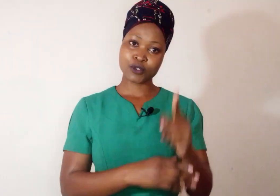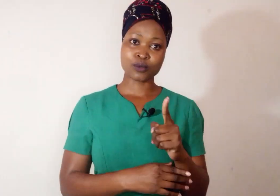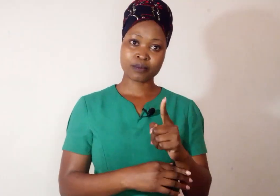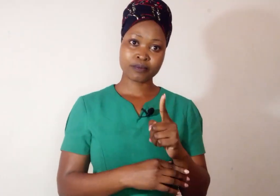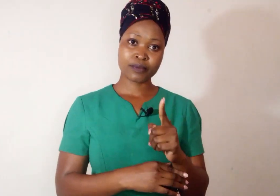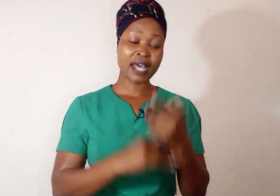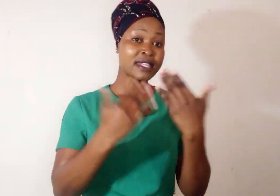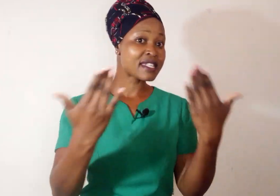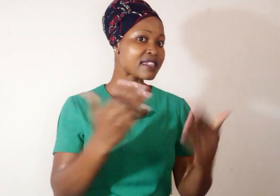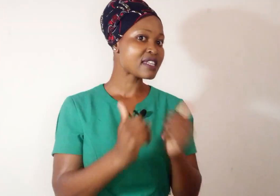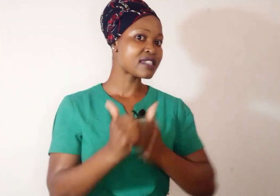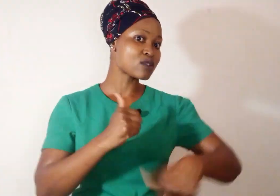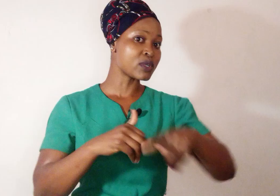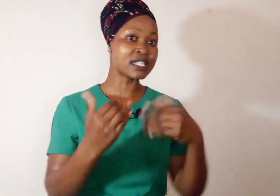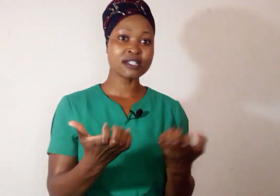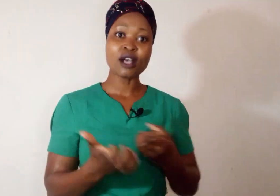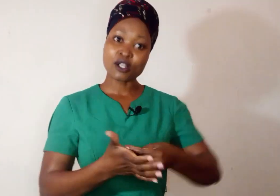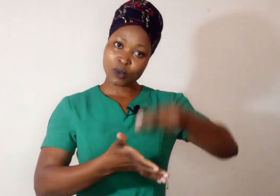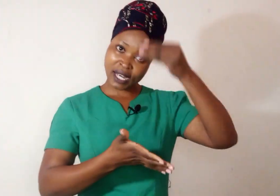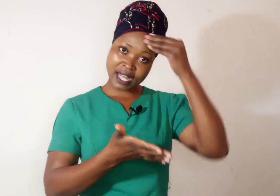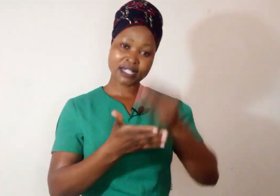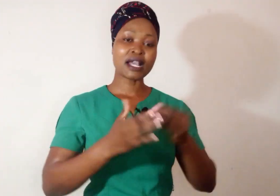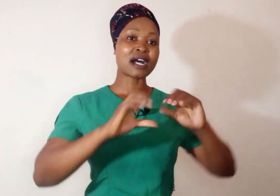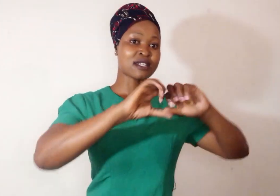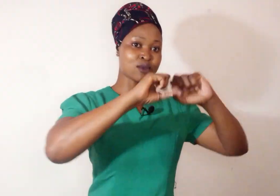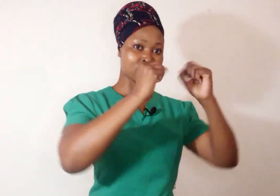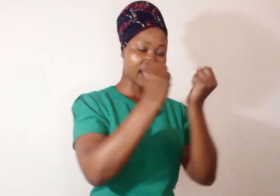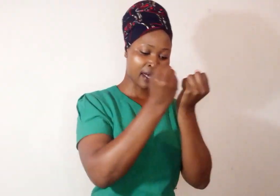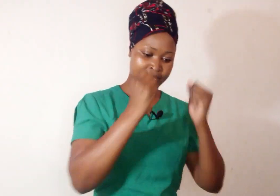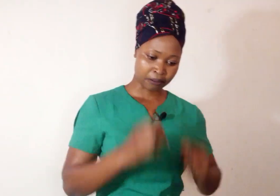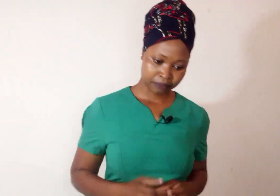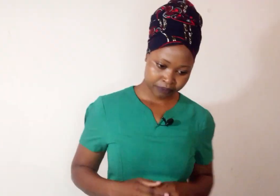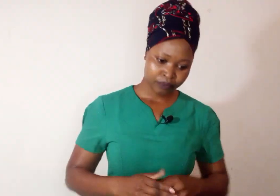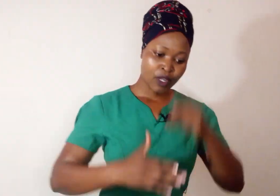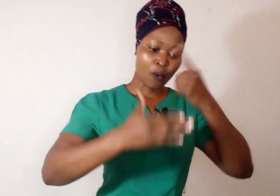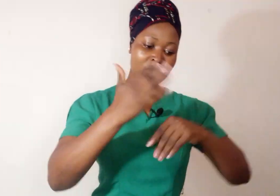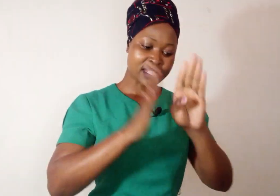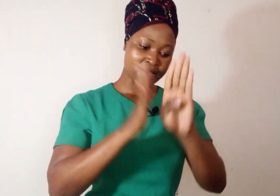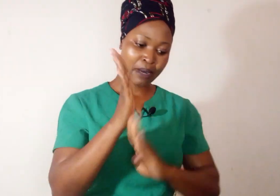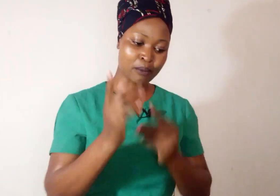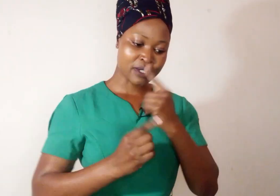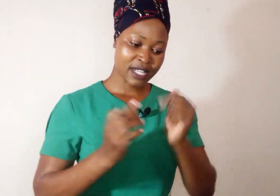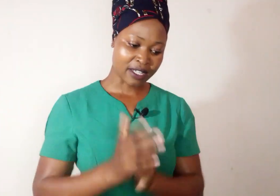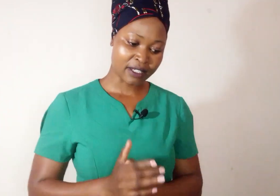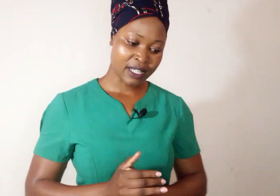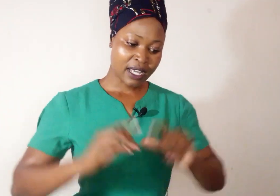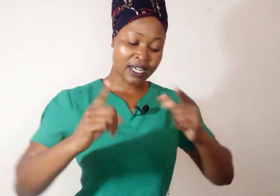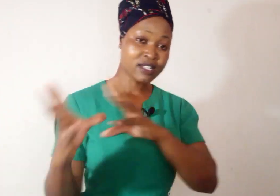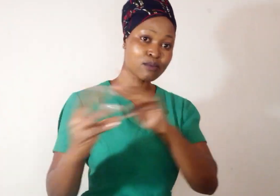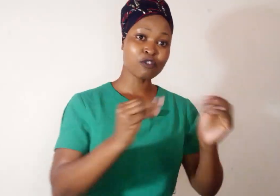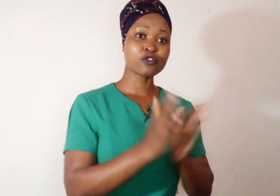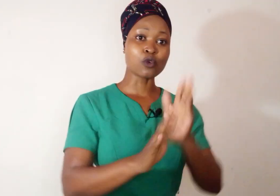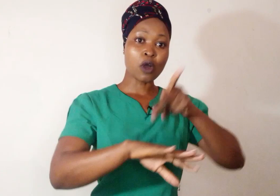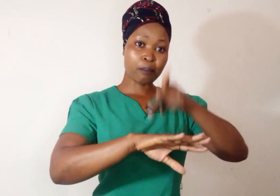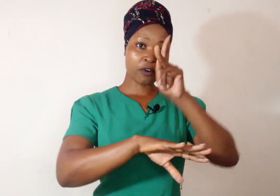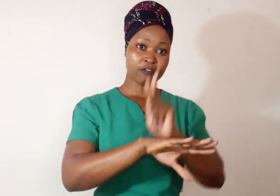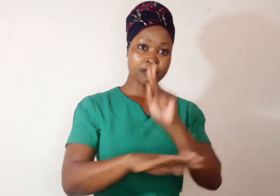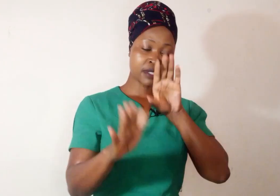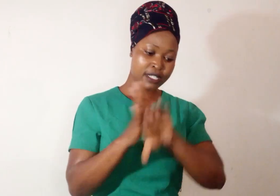you. And these are things that we need to learn as a society. What does the Bible say? Let's move to Proverbs